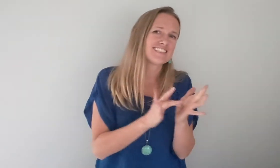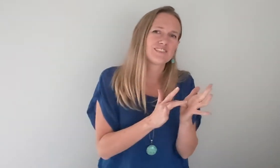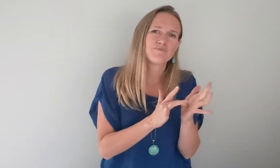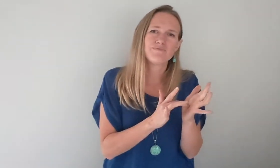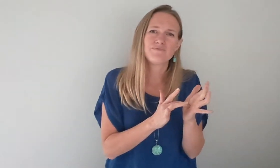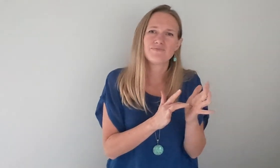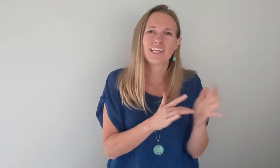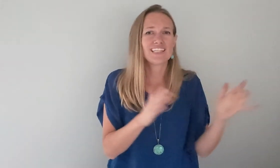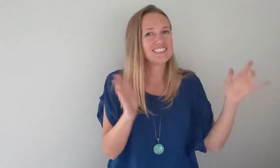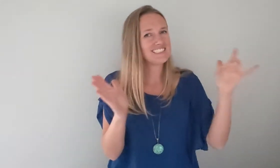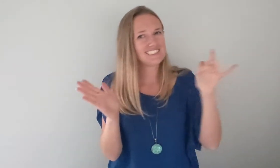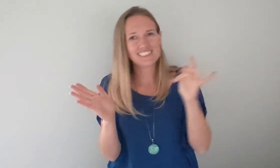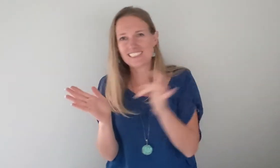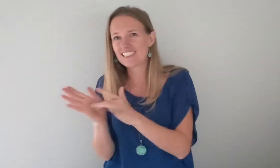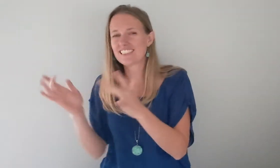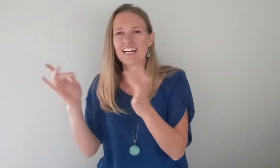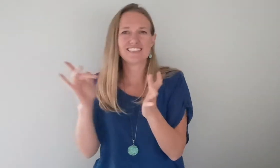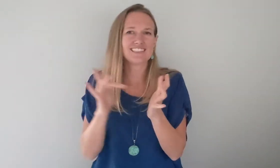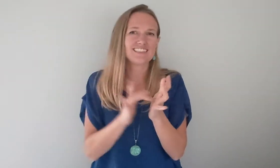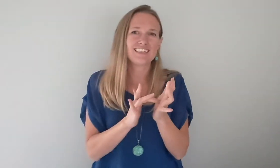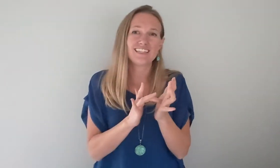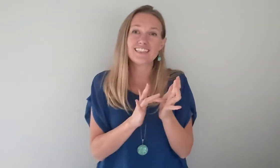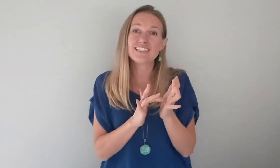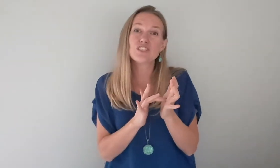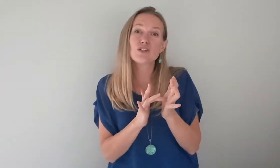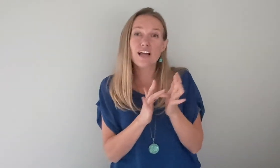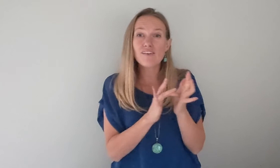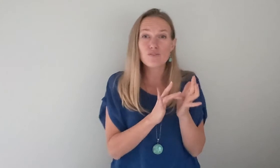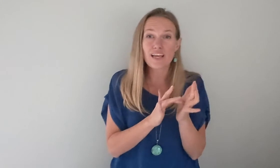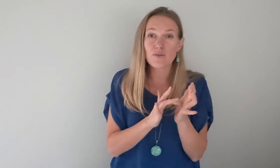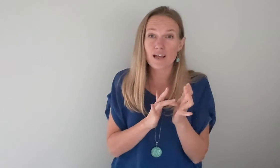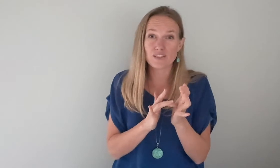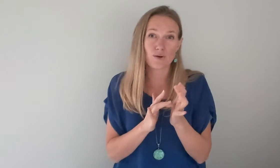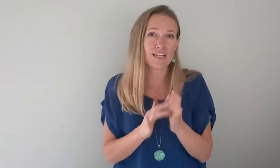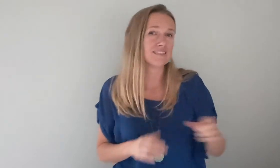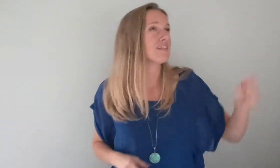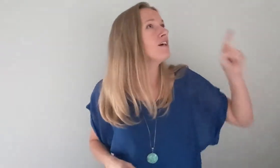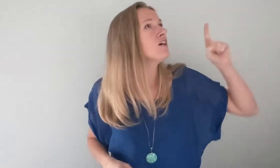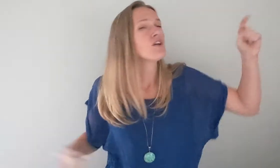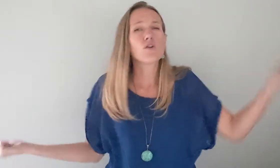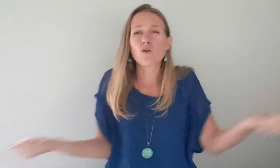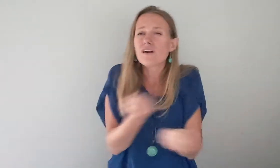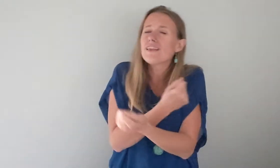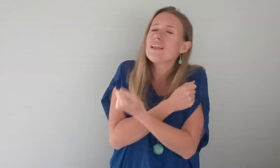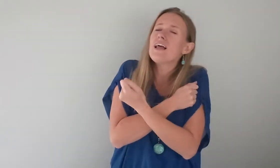Jesus. And Jesus. And then it says your love ran red twice. Your